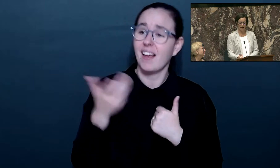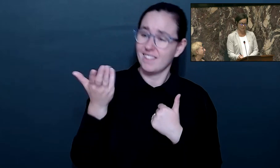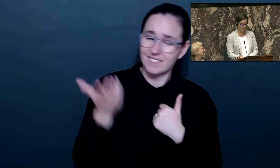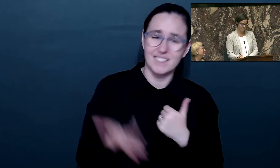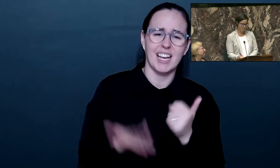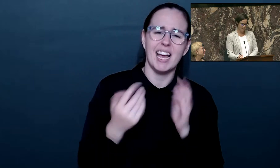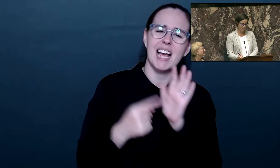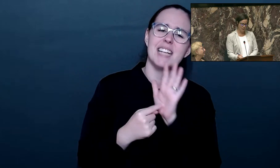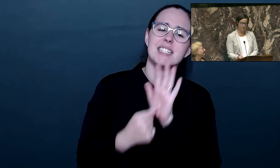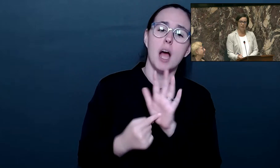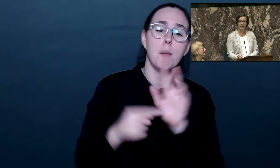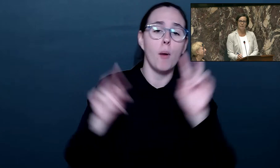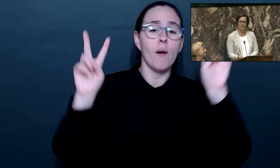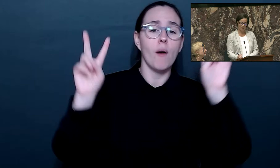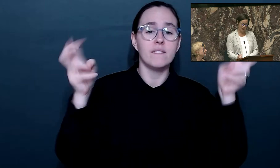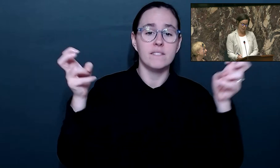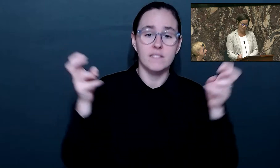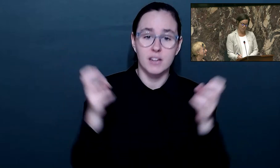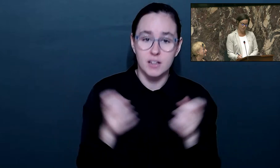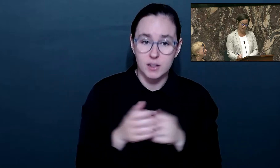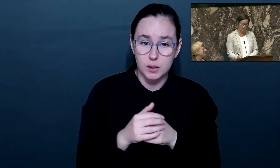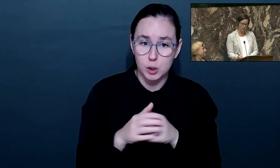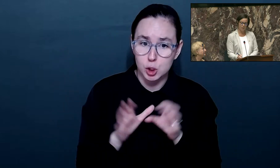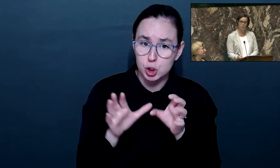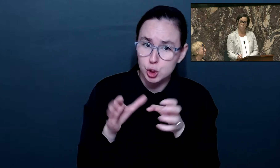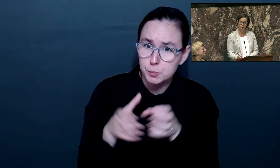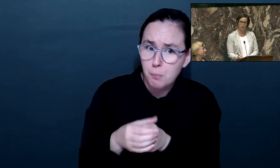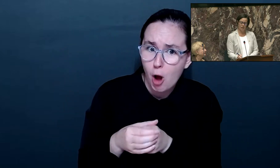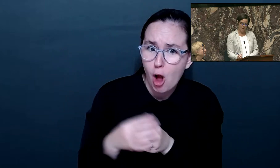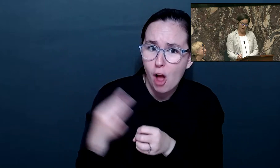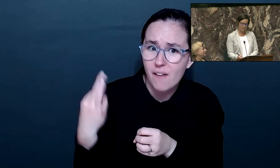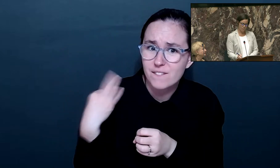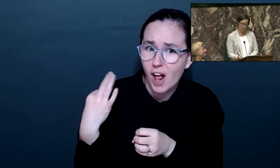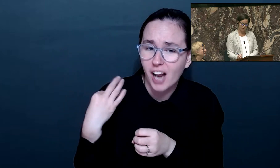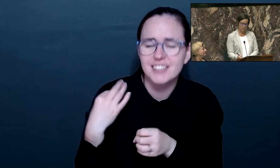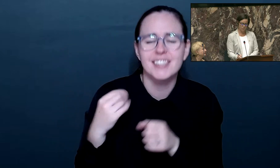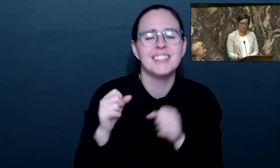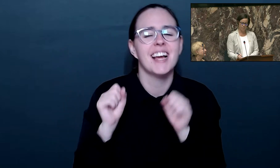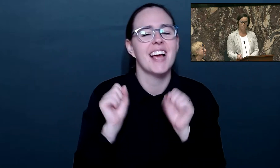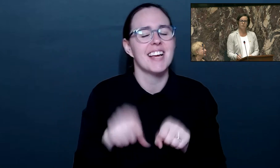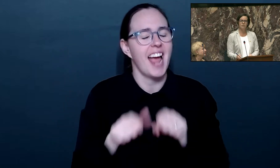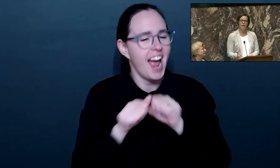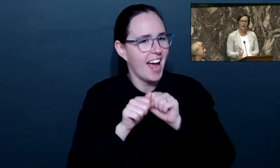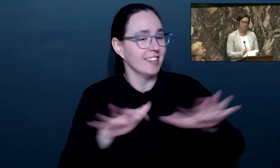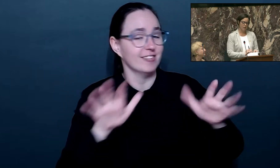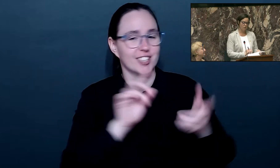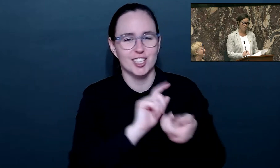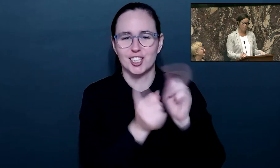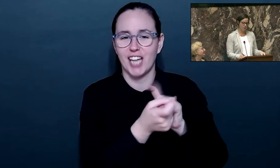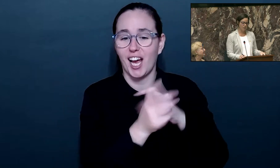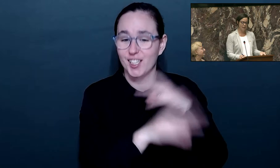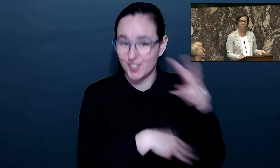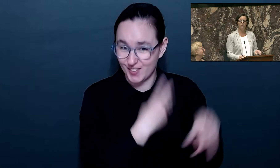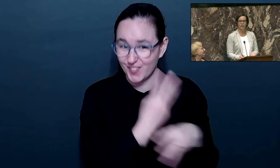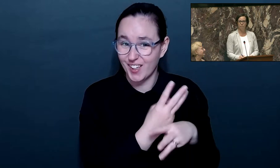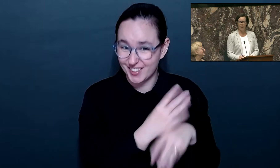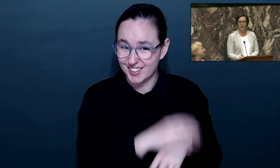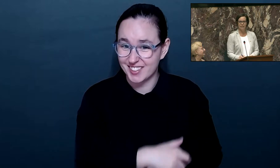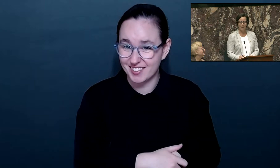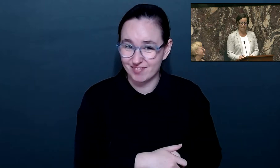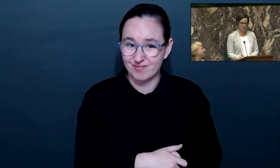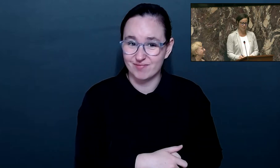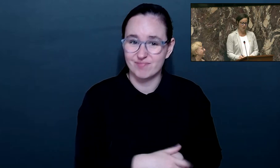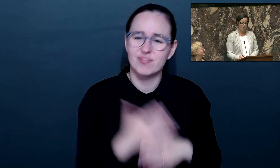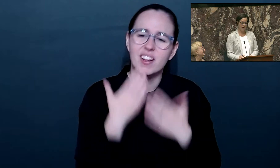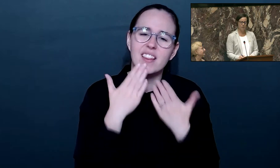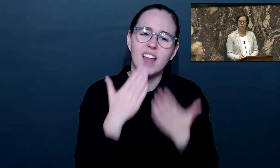ever has." To Eva, I say thank you for the incredible work of the wonderful world of books and the incredible lifelong impact